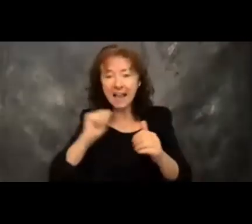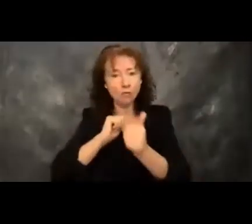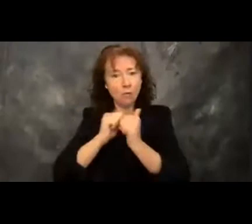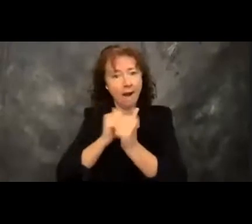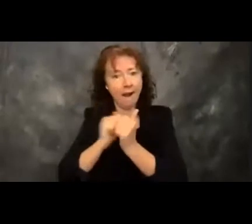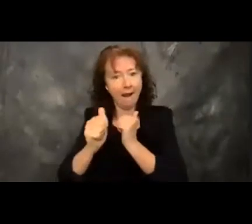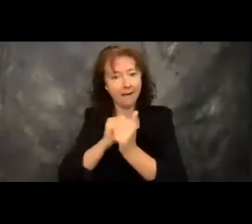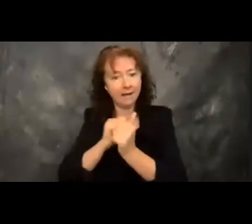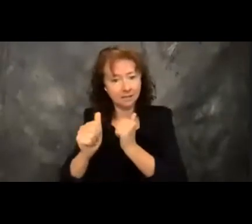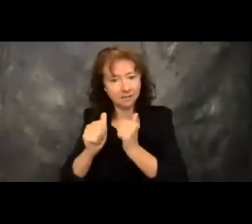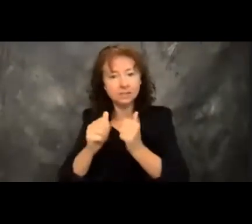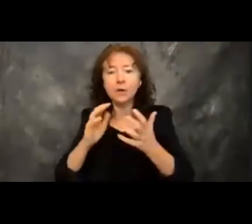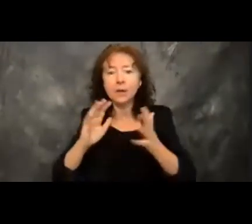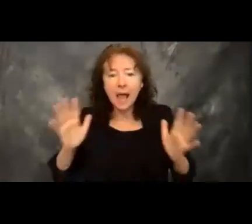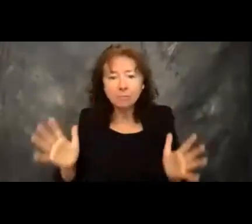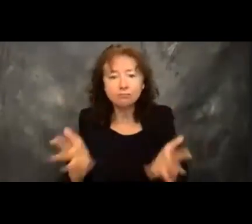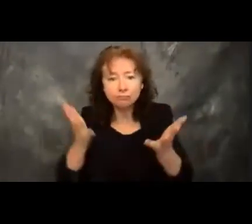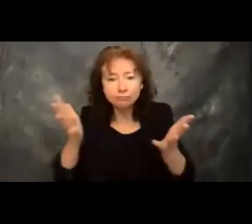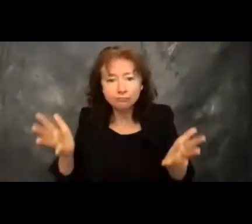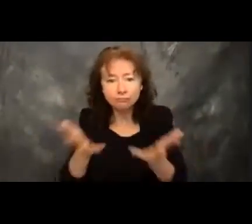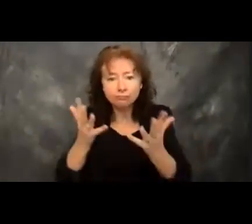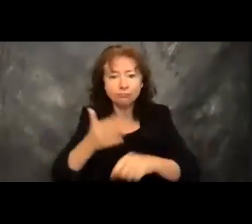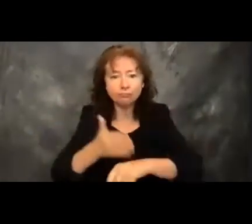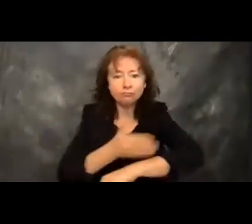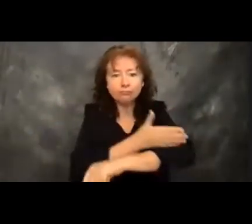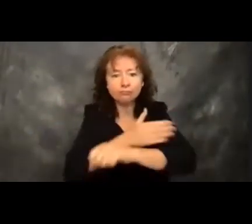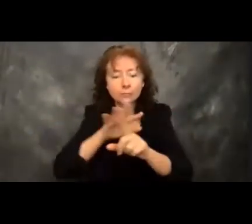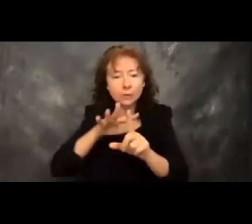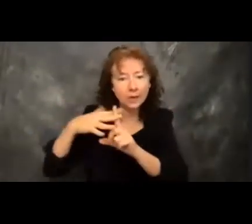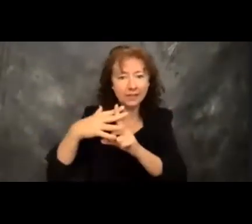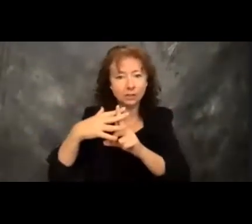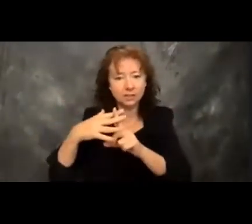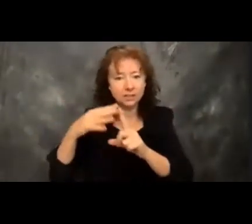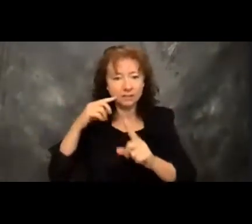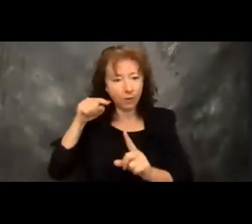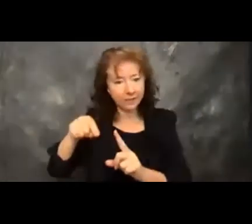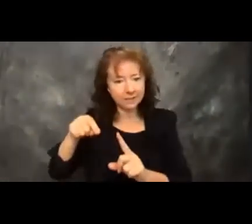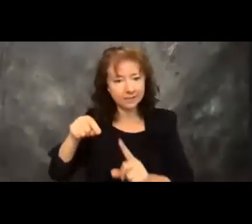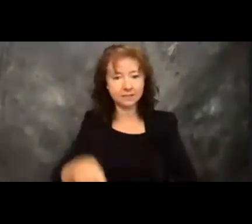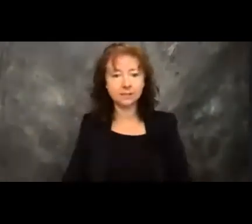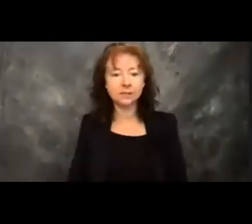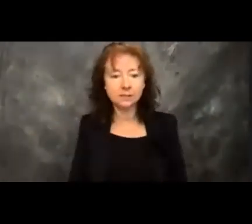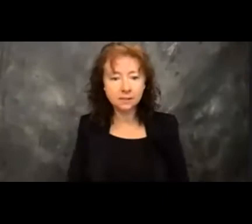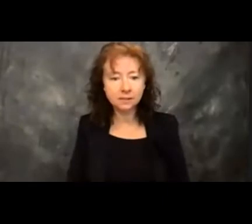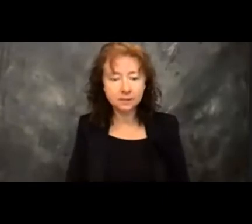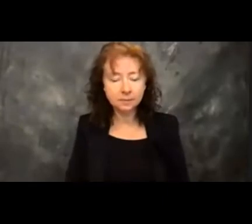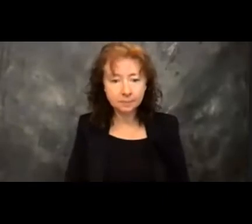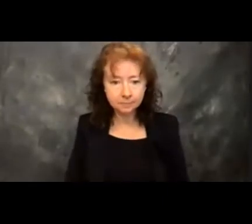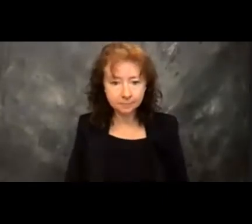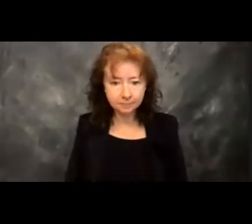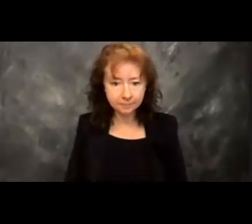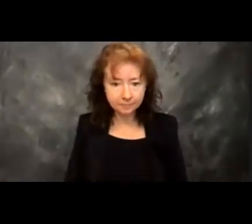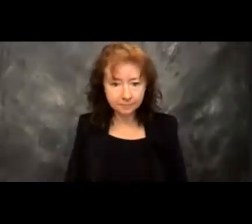a certain condition for persons with disabilities, such as braille system,